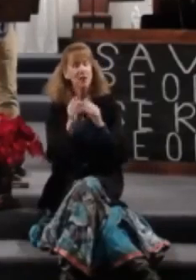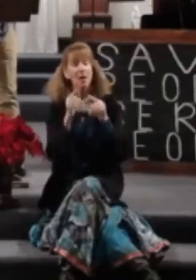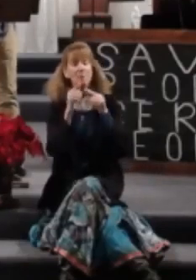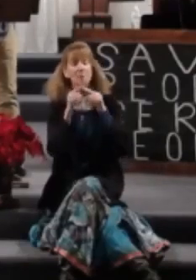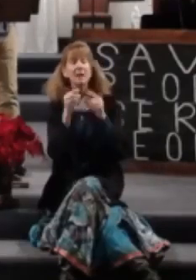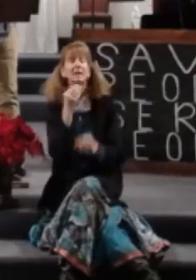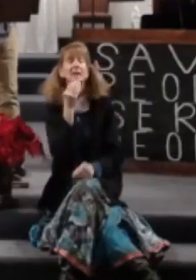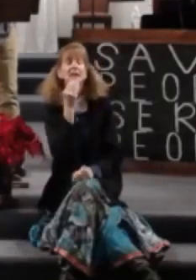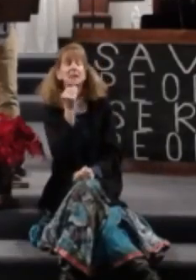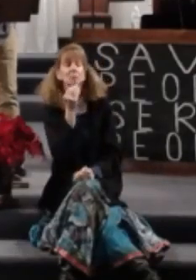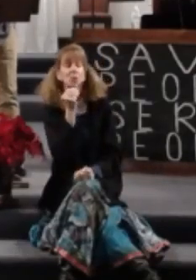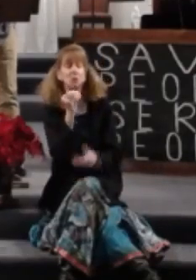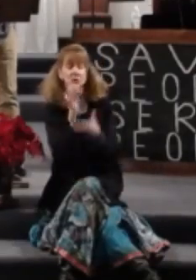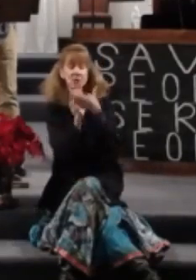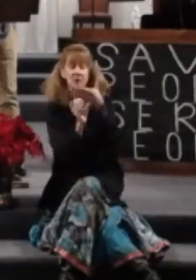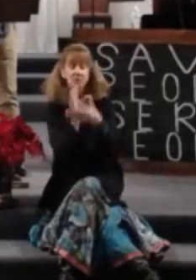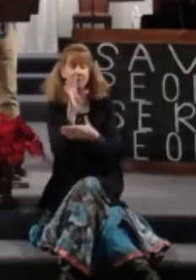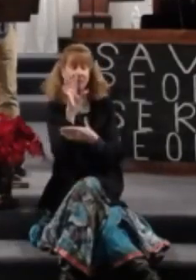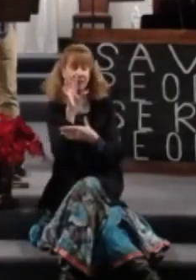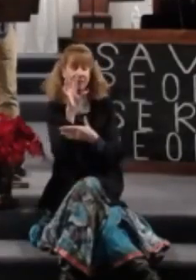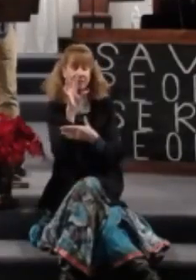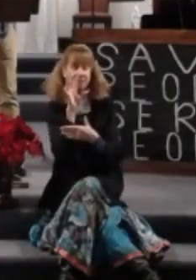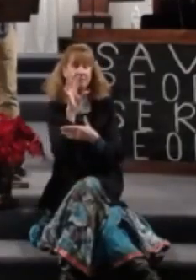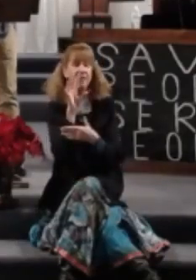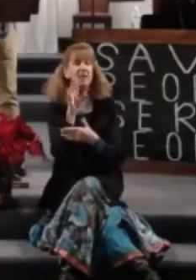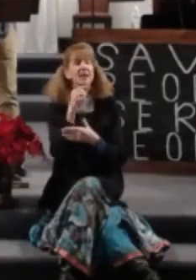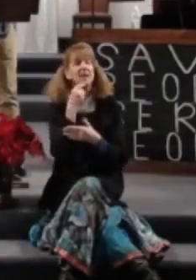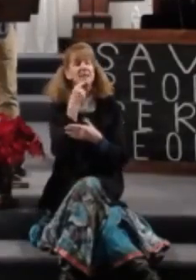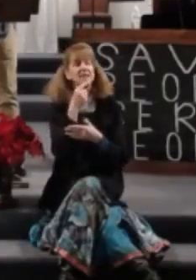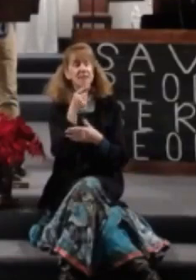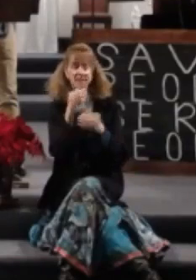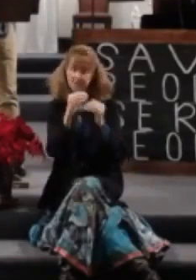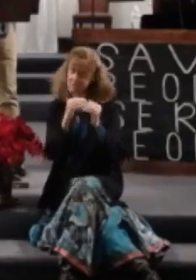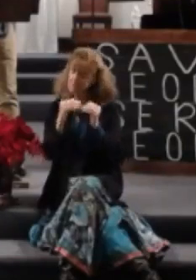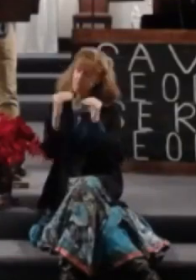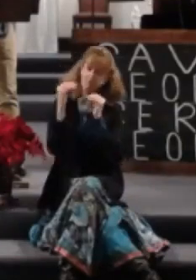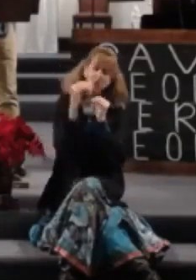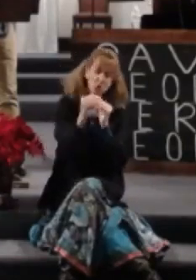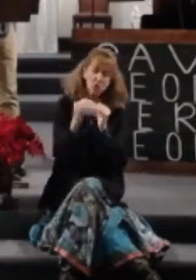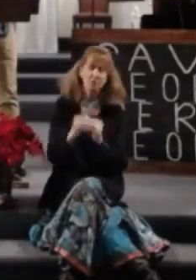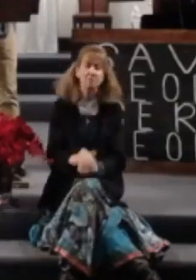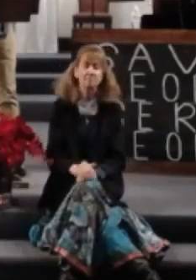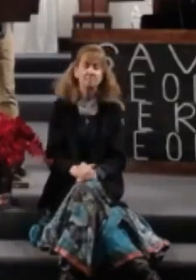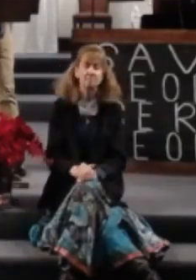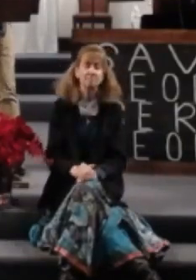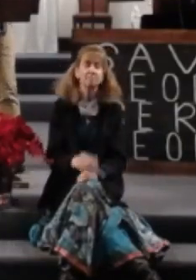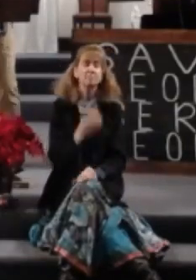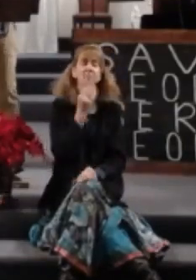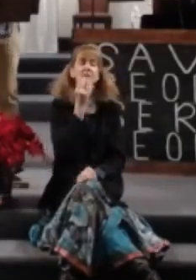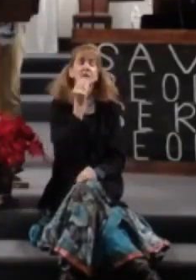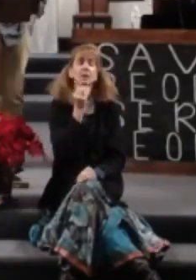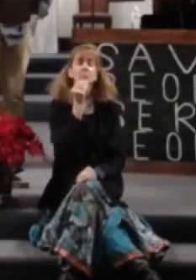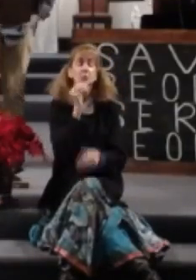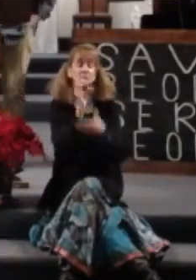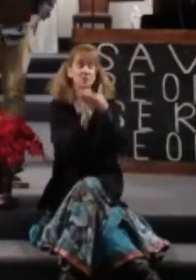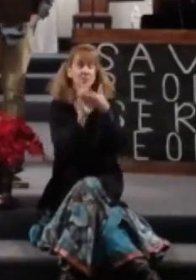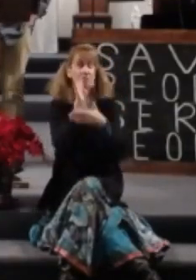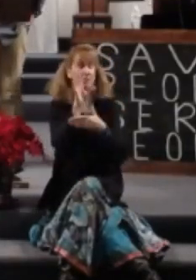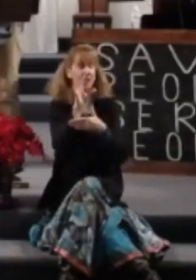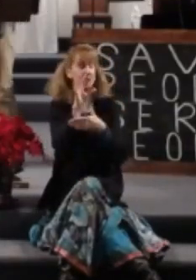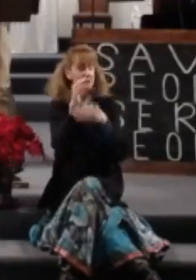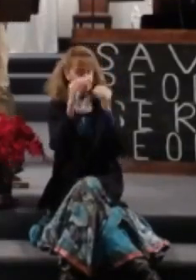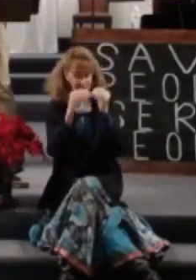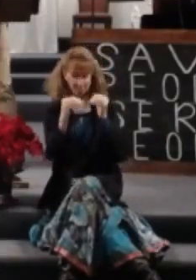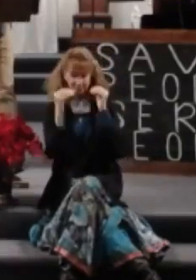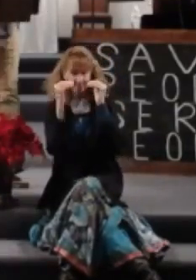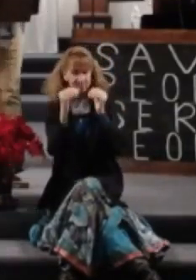Hebrews chapter 5, it takes it a step further. In Hebrews chapter 5, we're going to take it a step